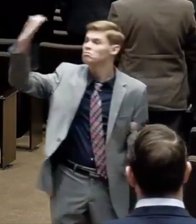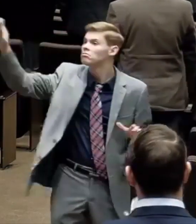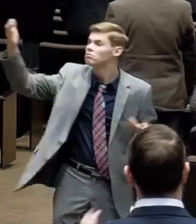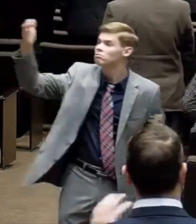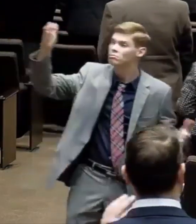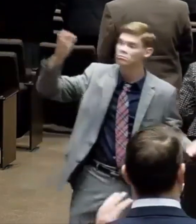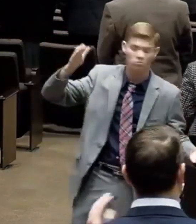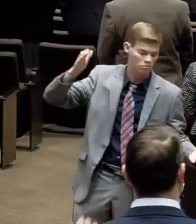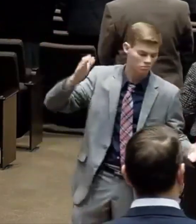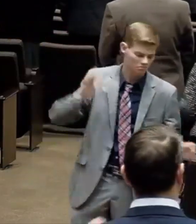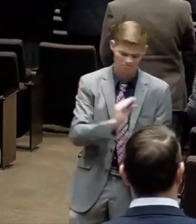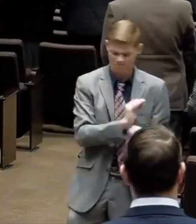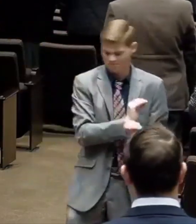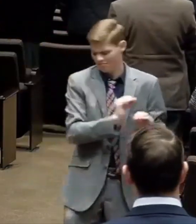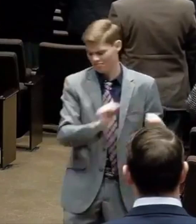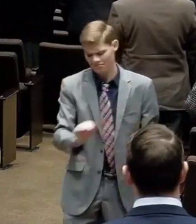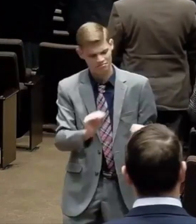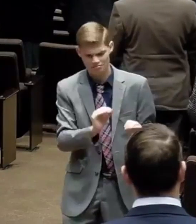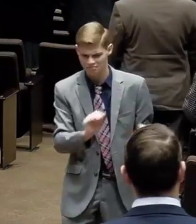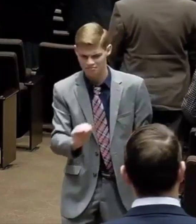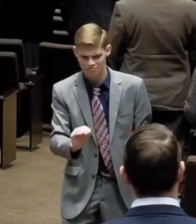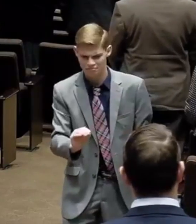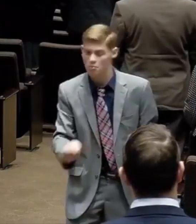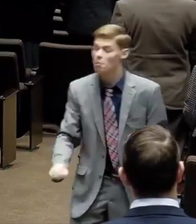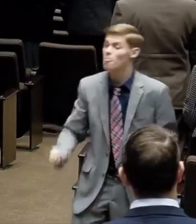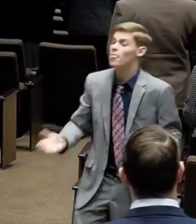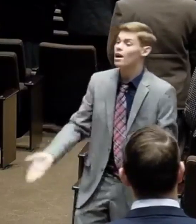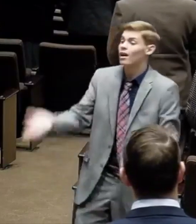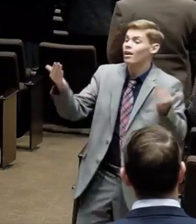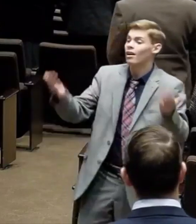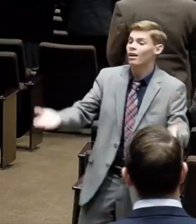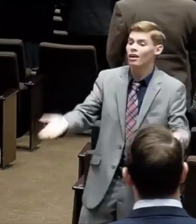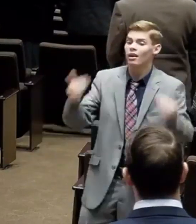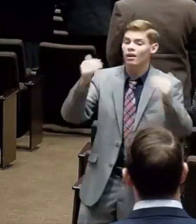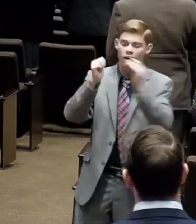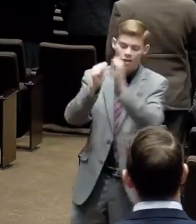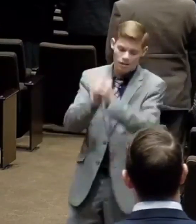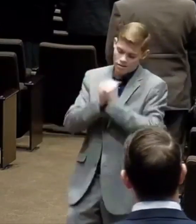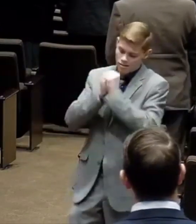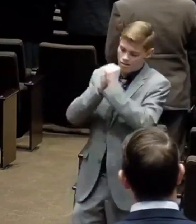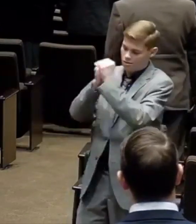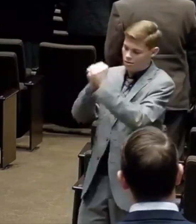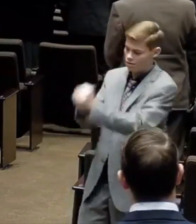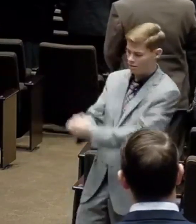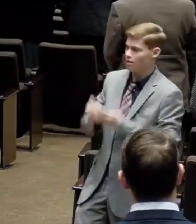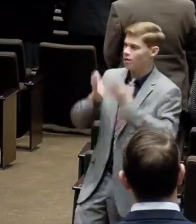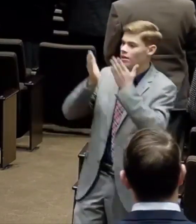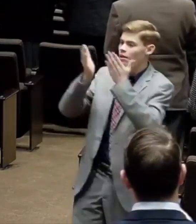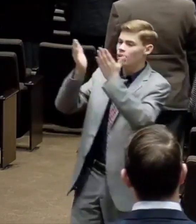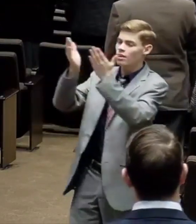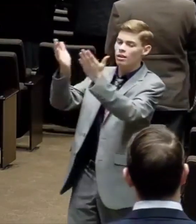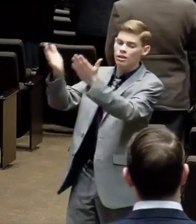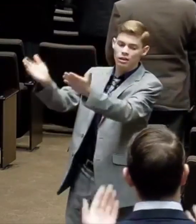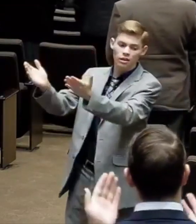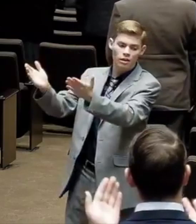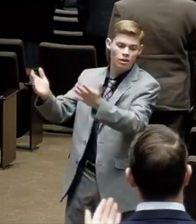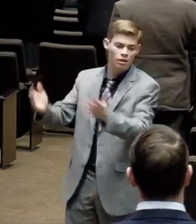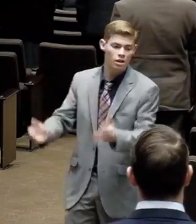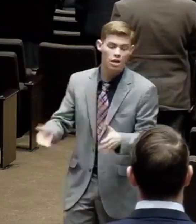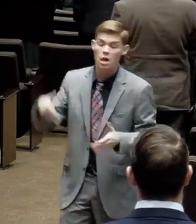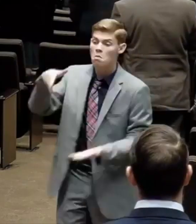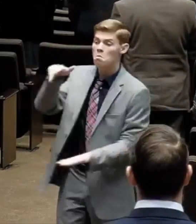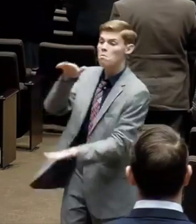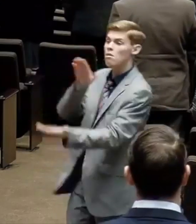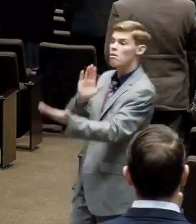compare. Come, let us adore Him. Lift it up now. Behold